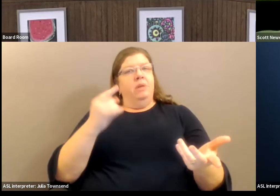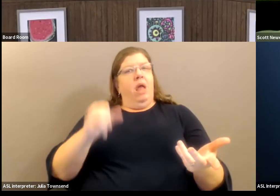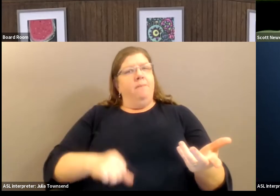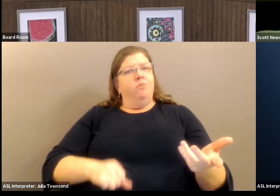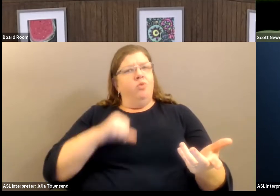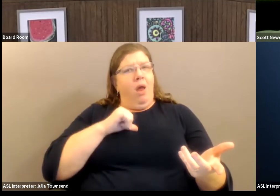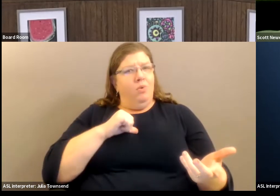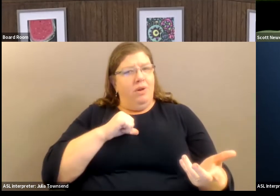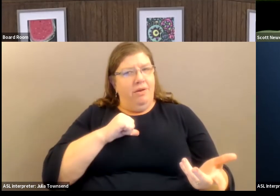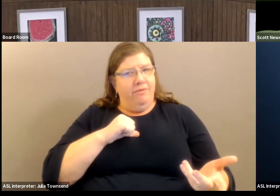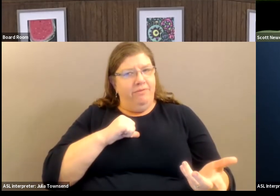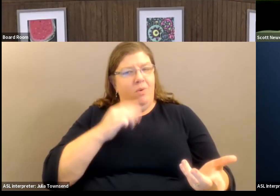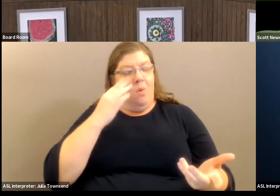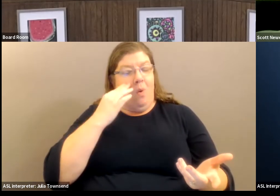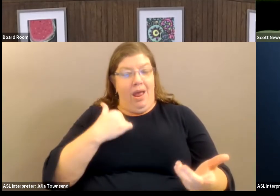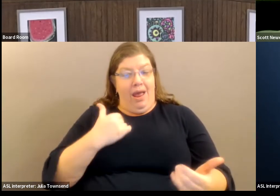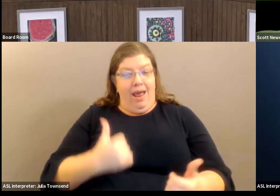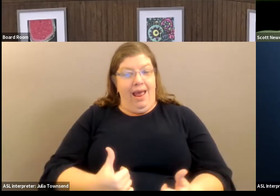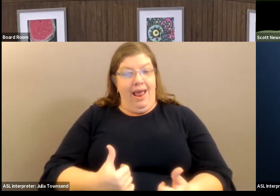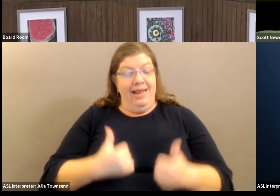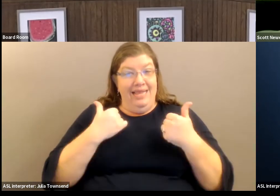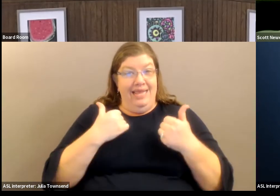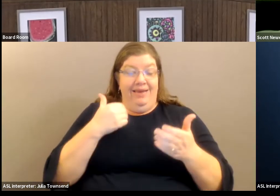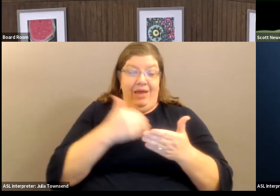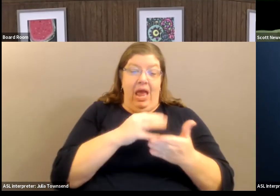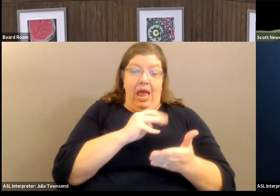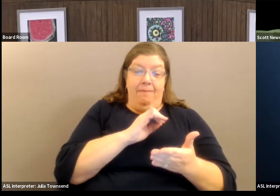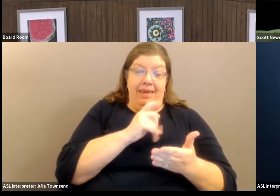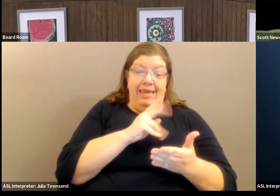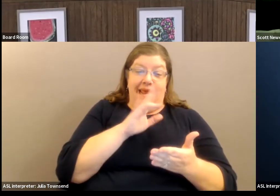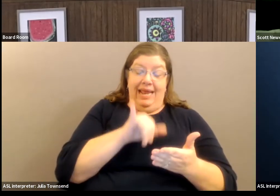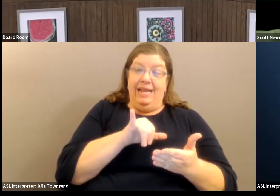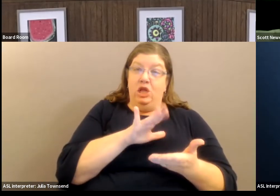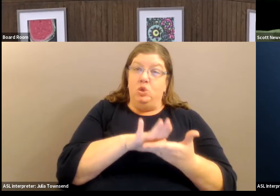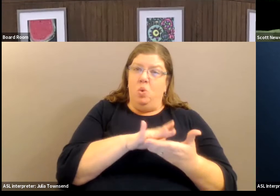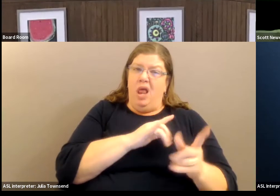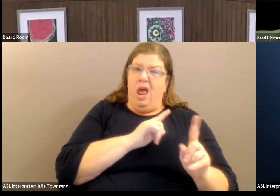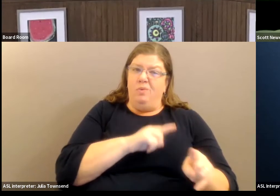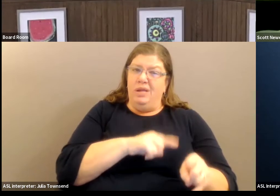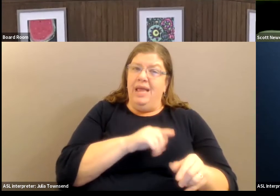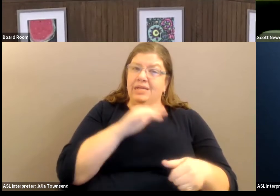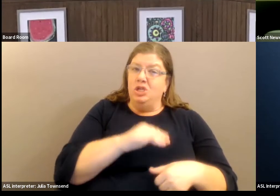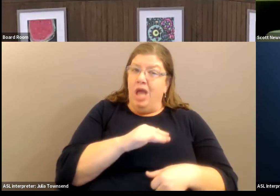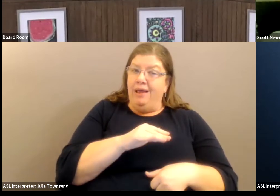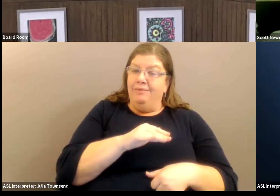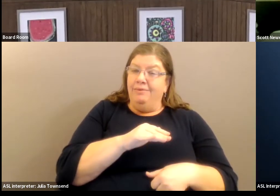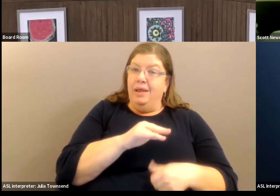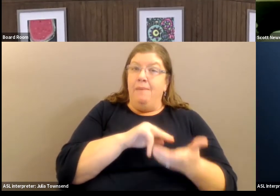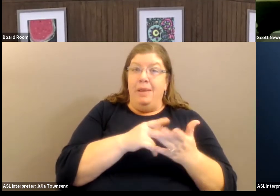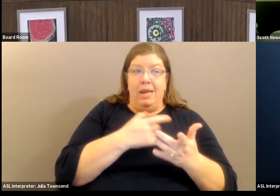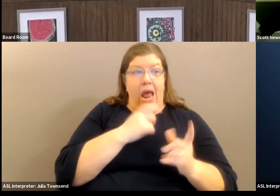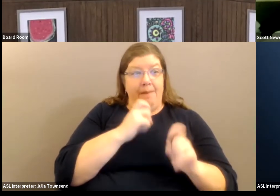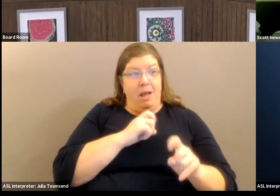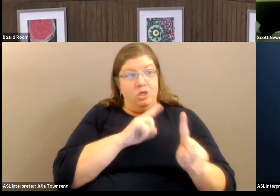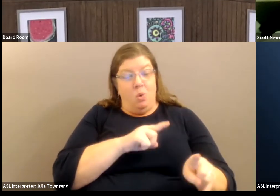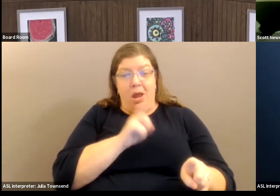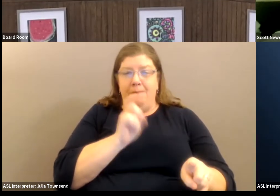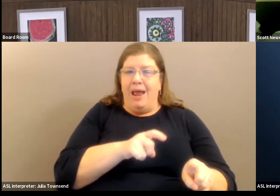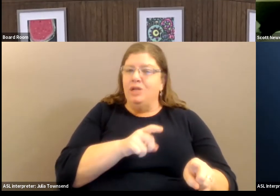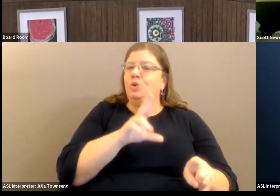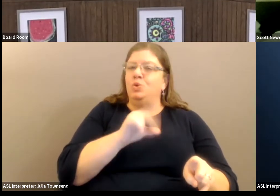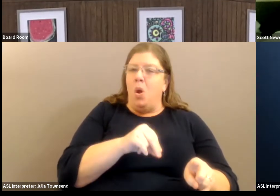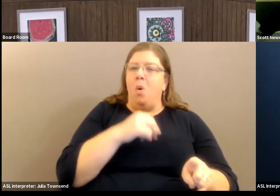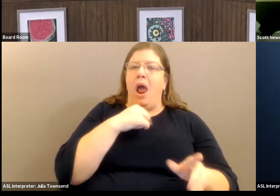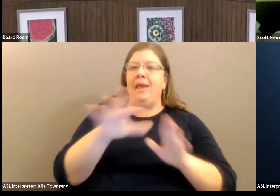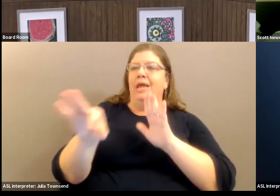of. Because I live by McKinley School, which I did as a child, doesn't mean I have to go there. If I make that